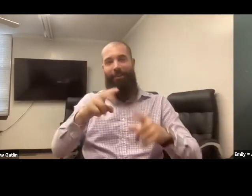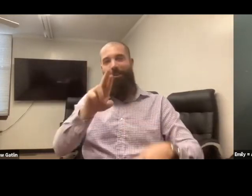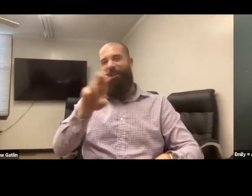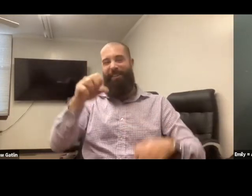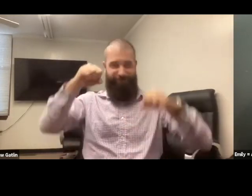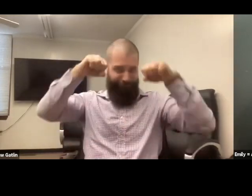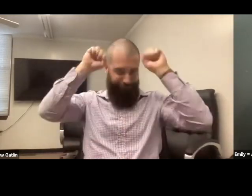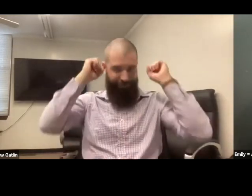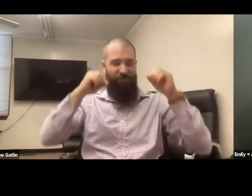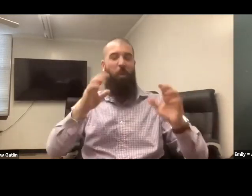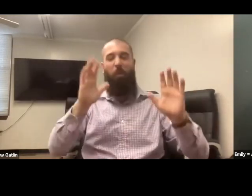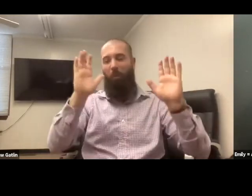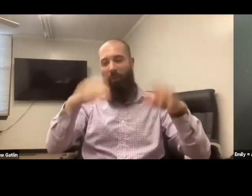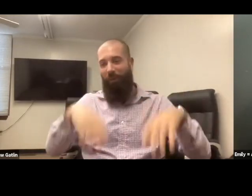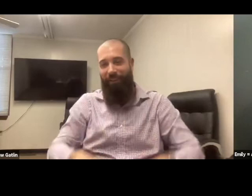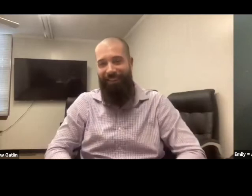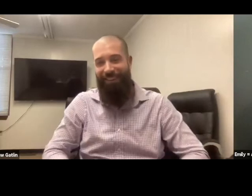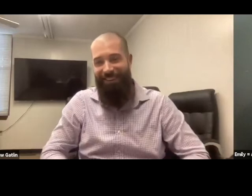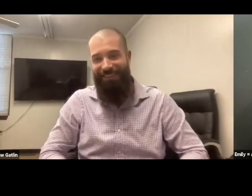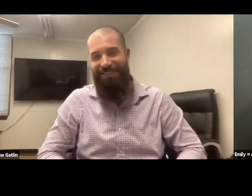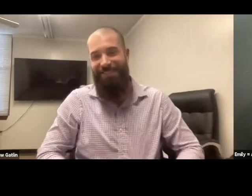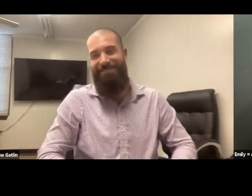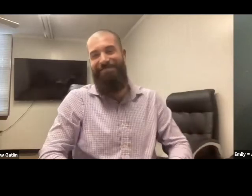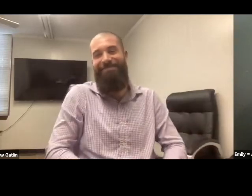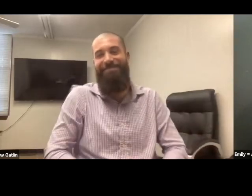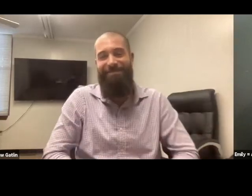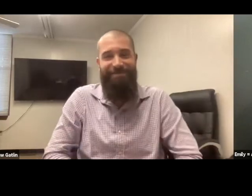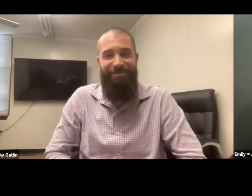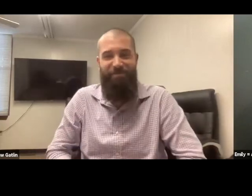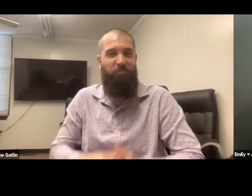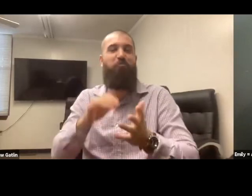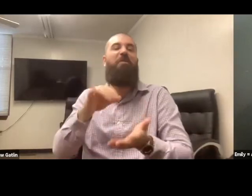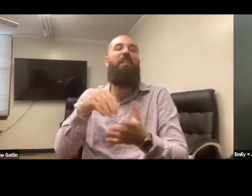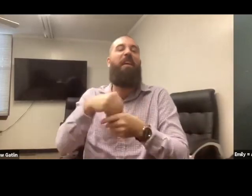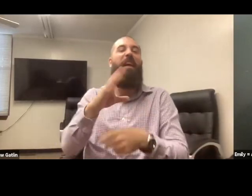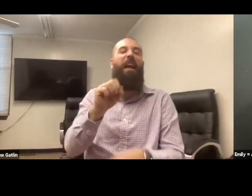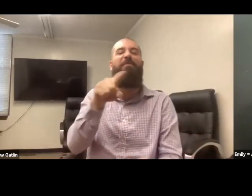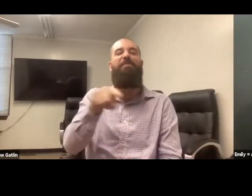I think it was a mistake to shave it off, but I've got to re-shave it now all the time, you know, keep up with it.